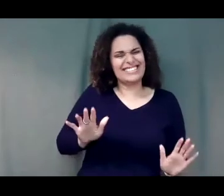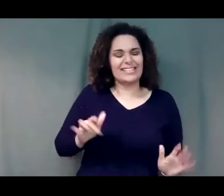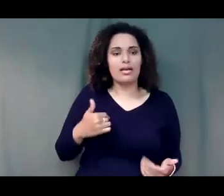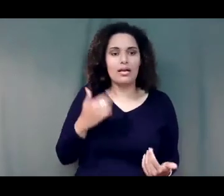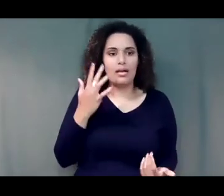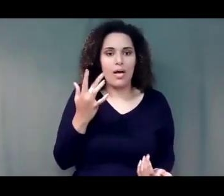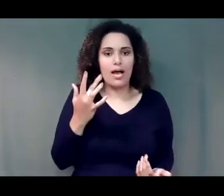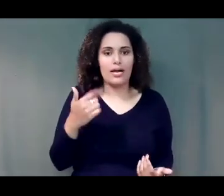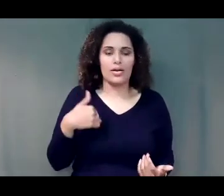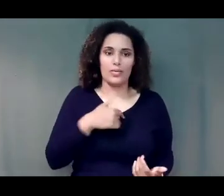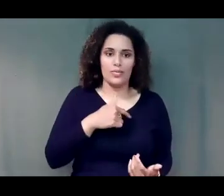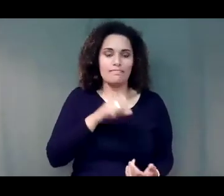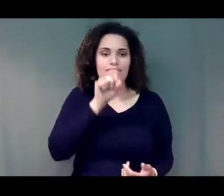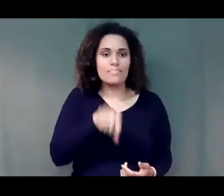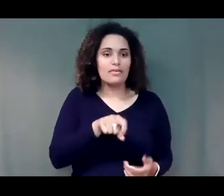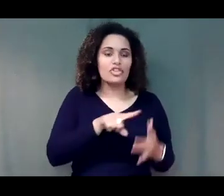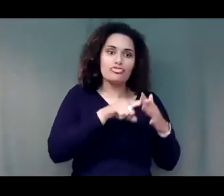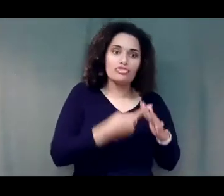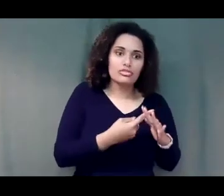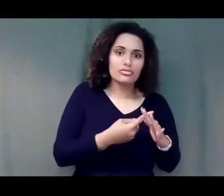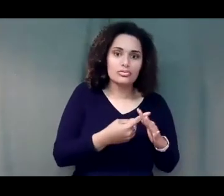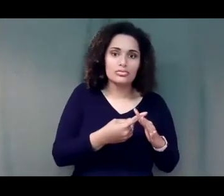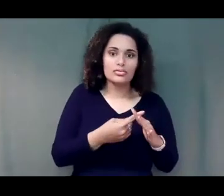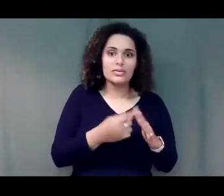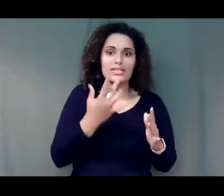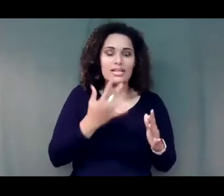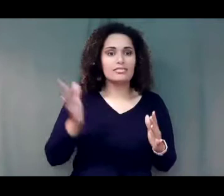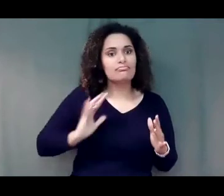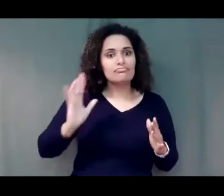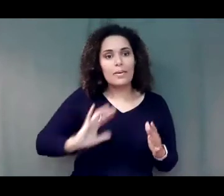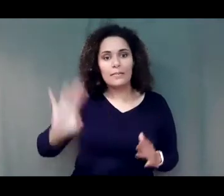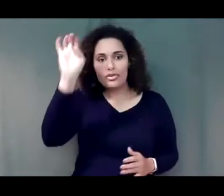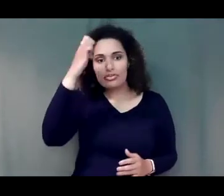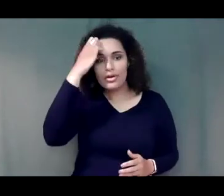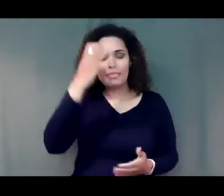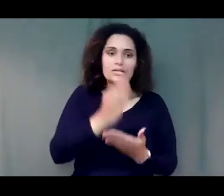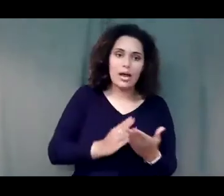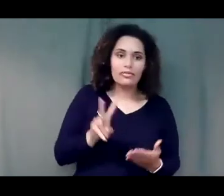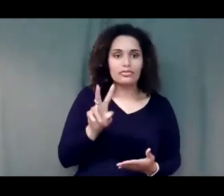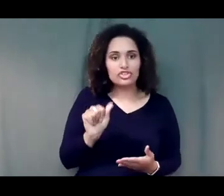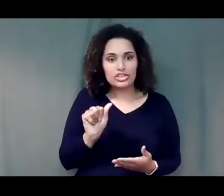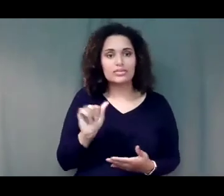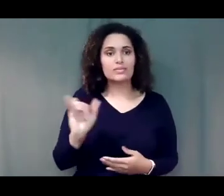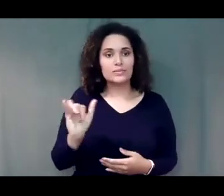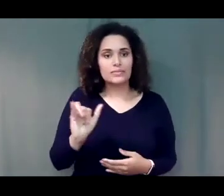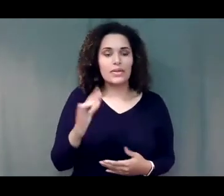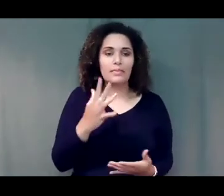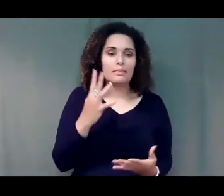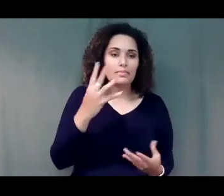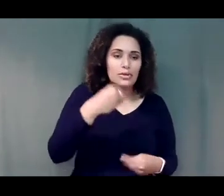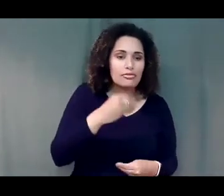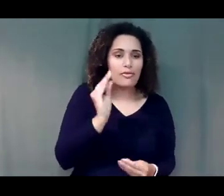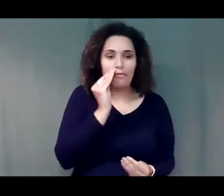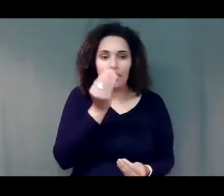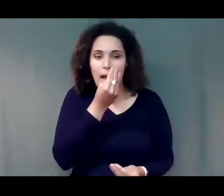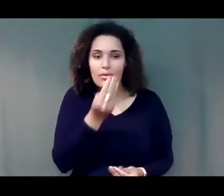the original Viogniers that we had from Europe and some from Virginia that have these beautiful flowery sort